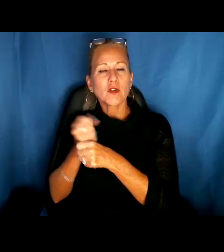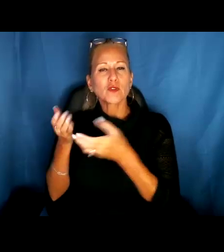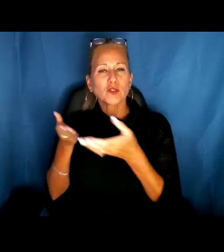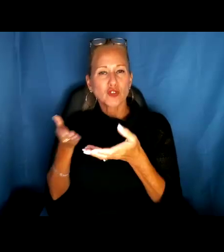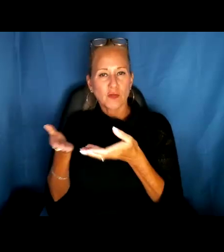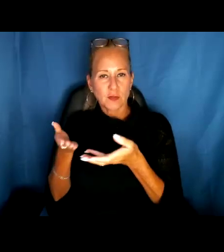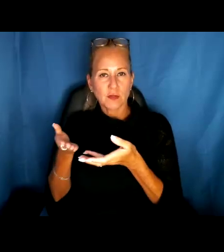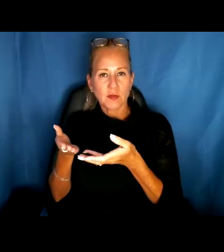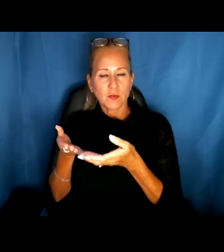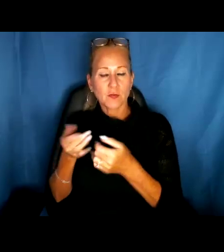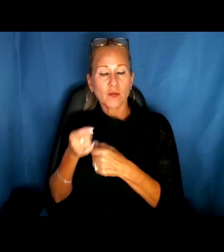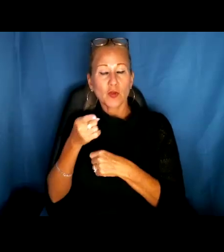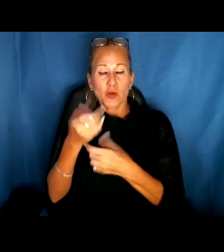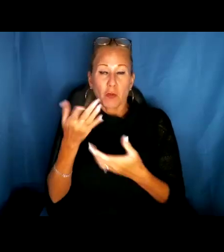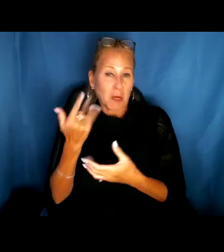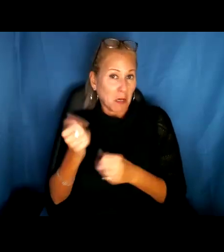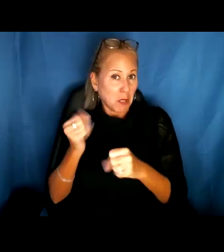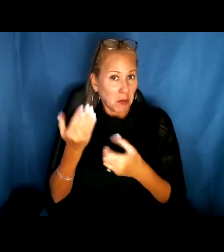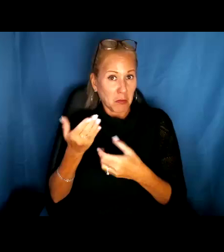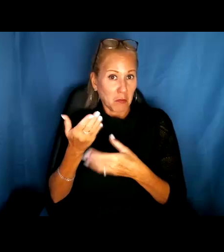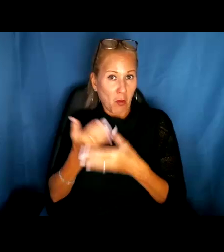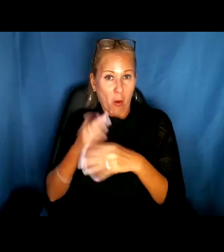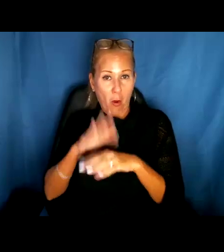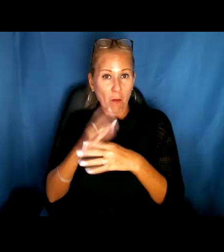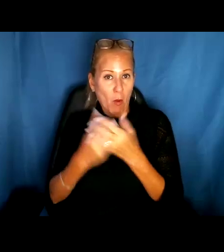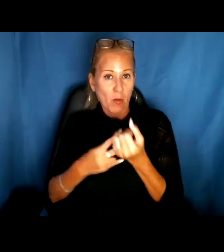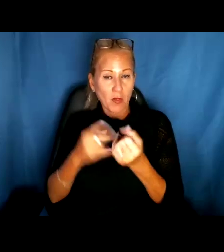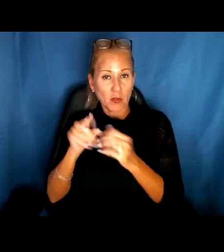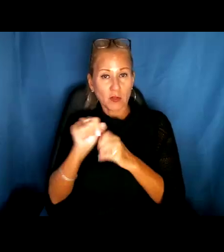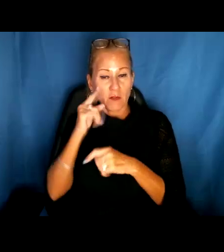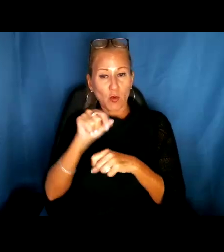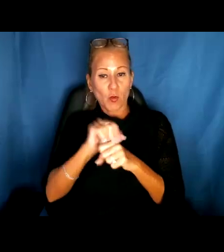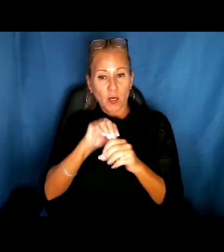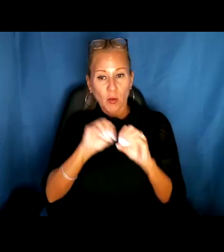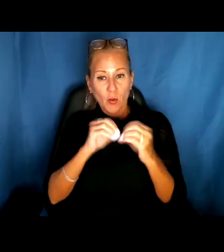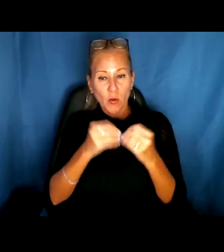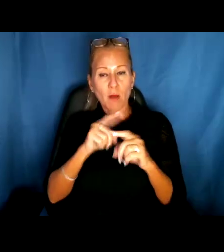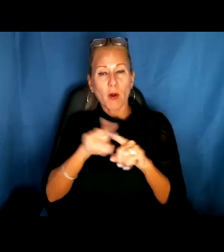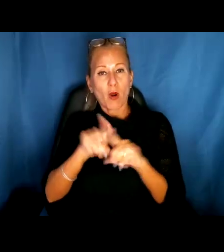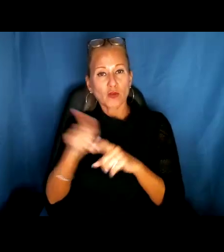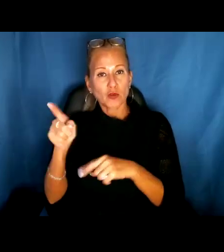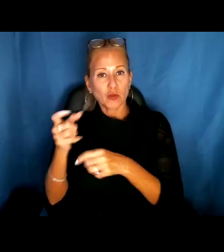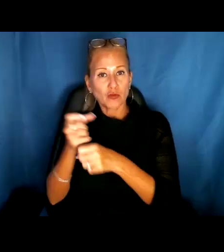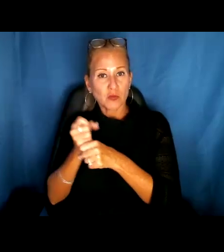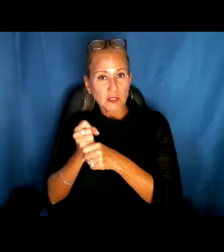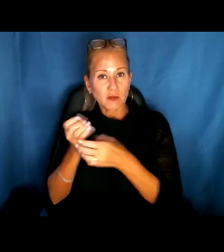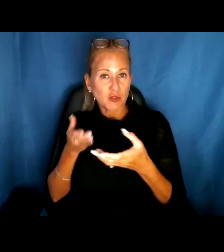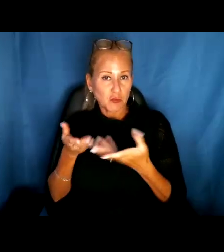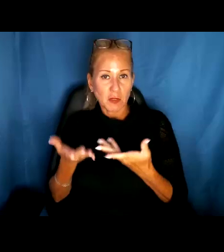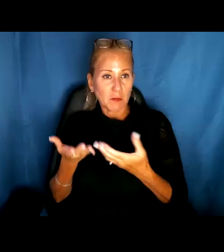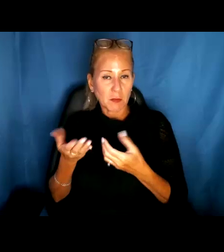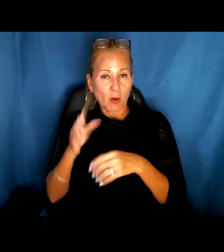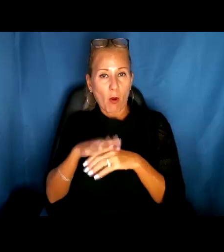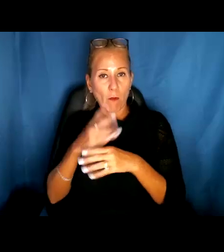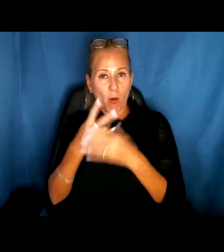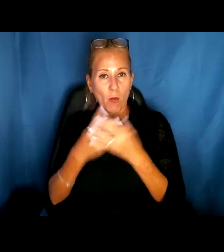services. You may be able to be on both in your state if you work in an organization, but you also receive services.